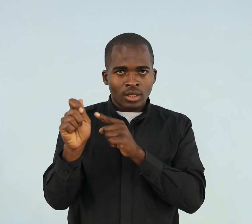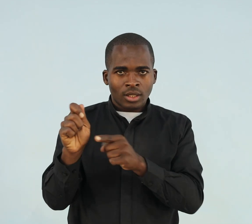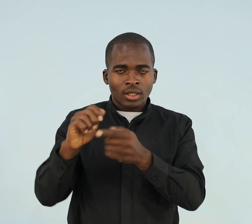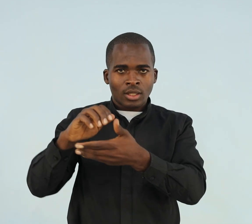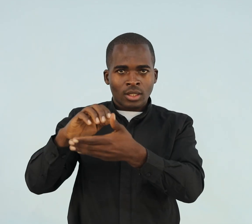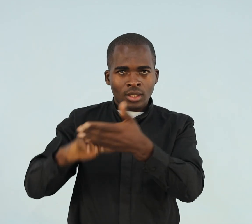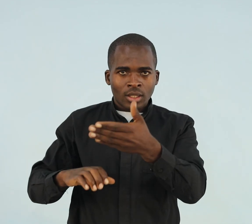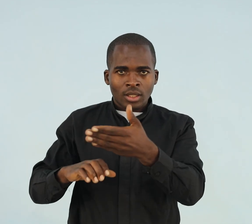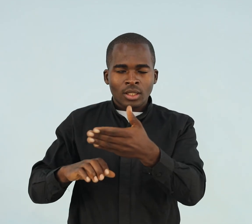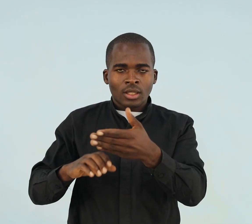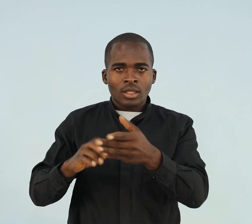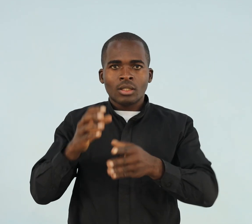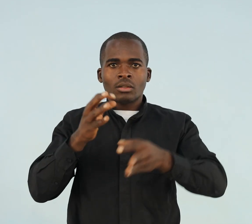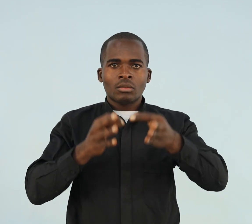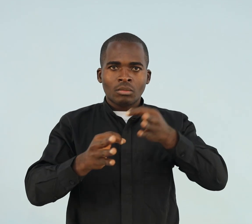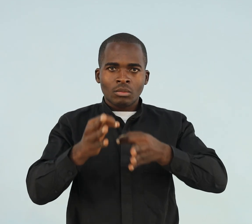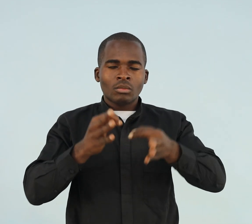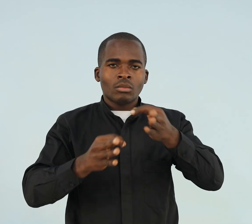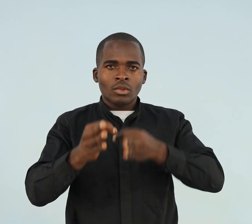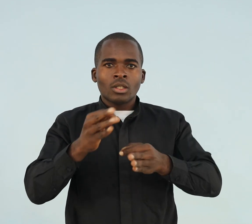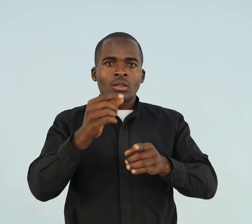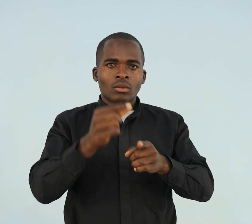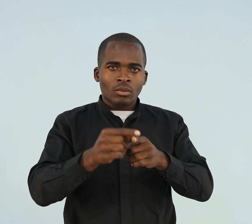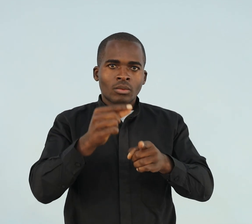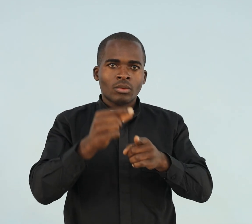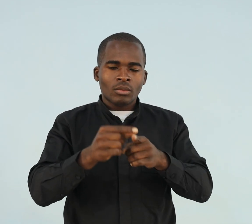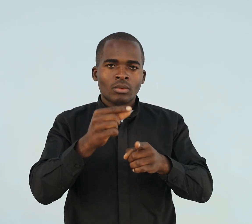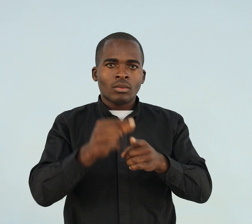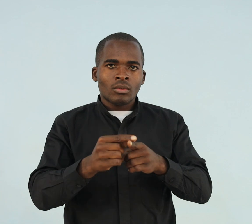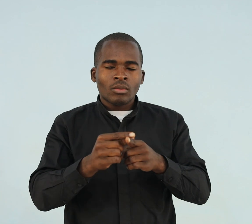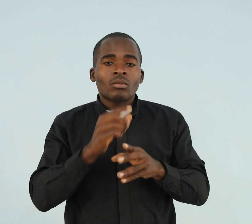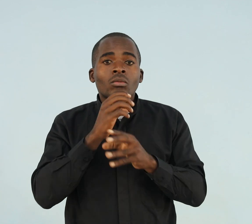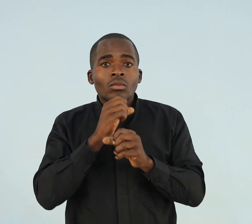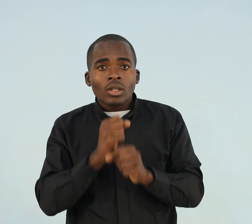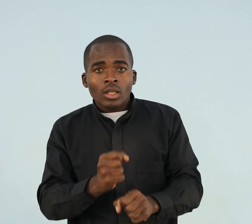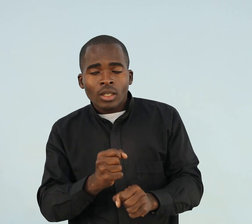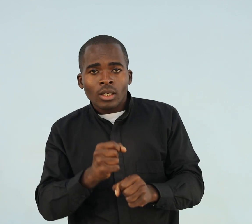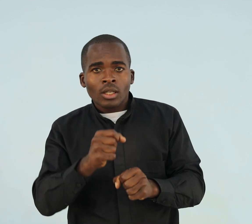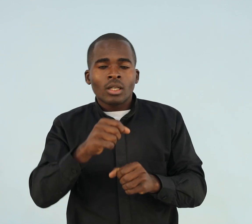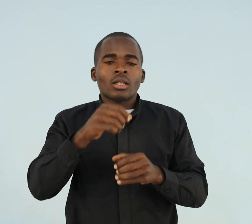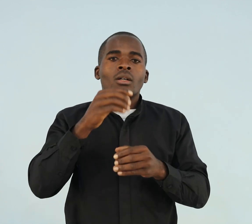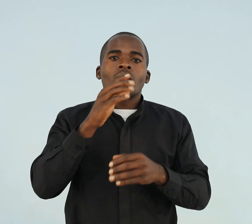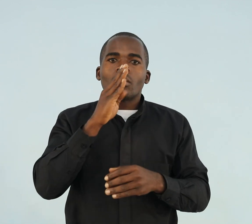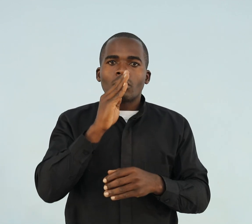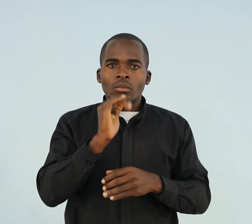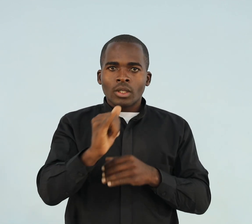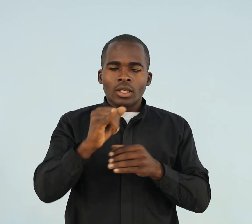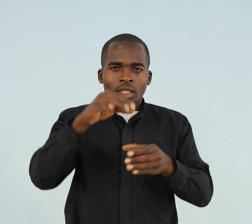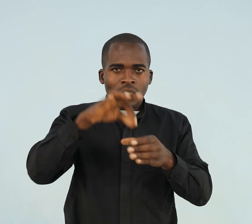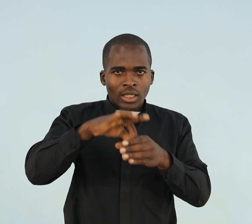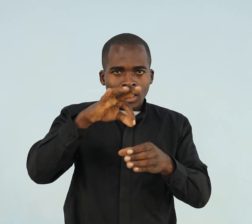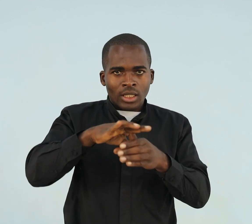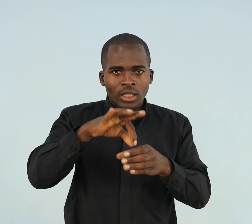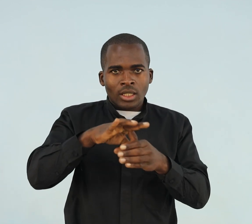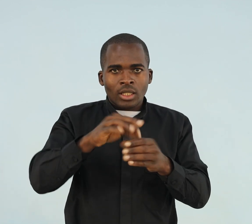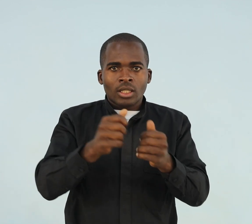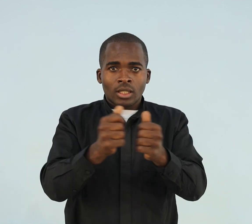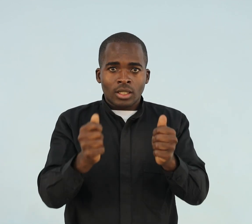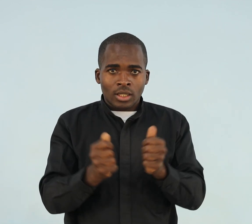the definitions of adult, by-election, child, election, general